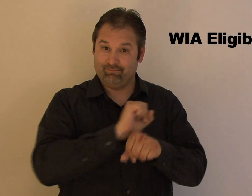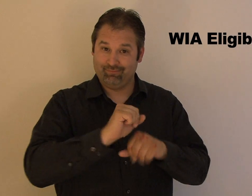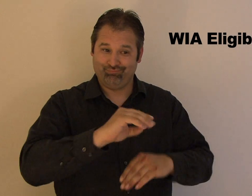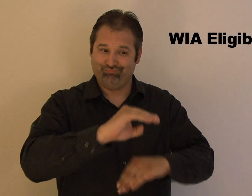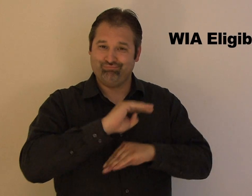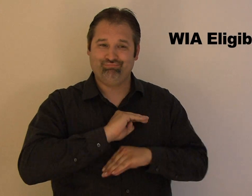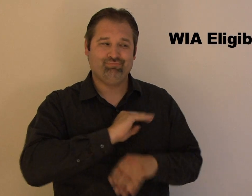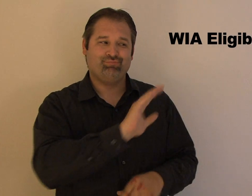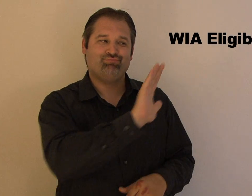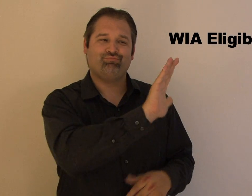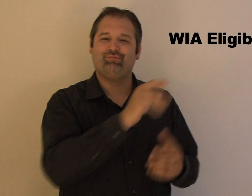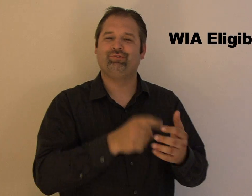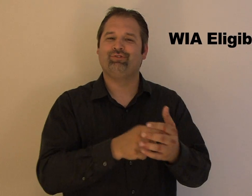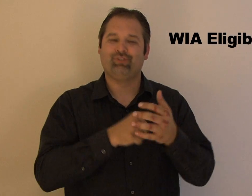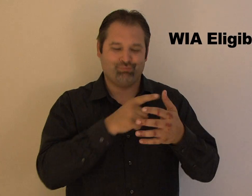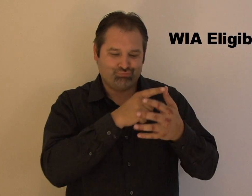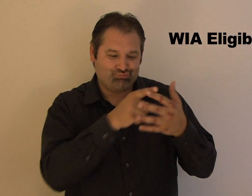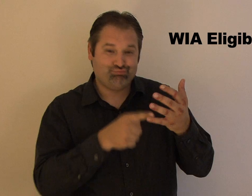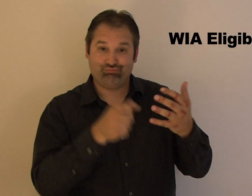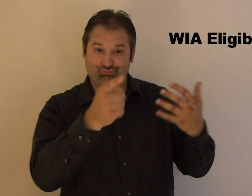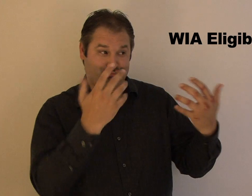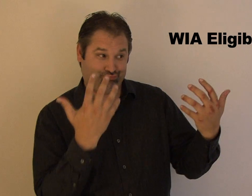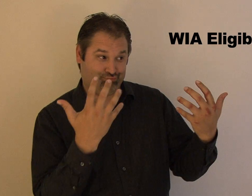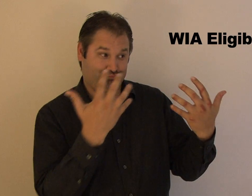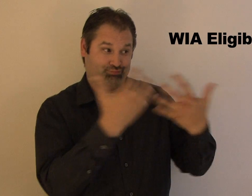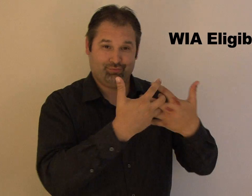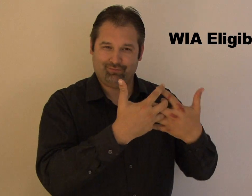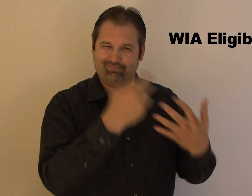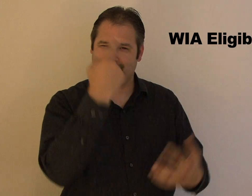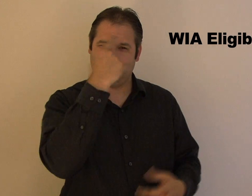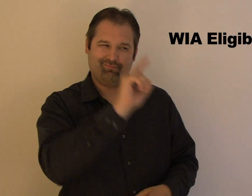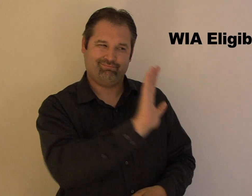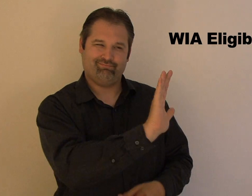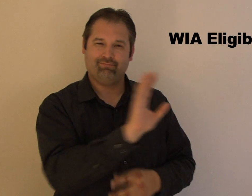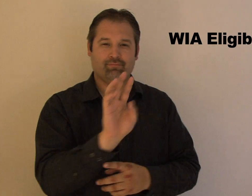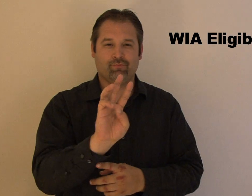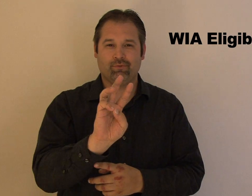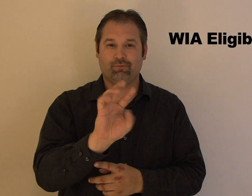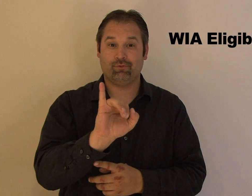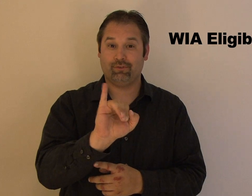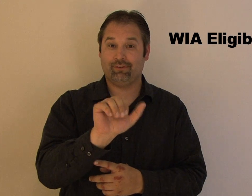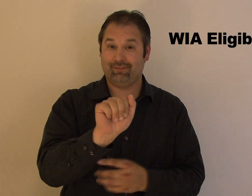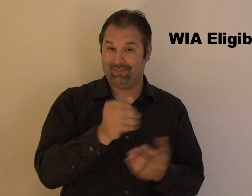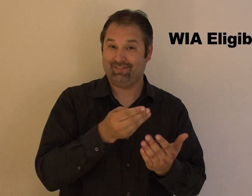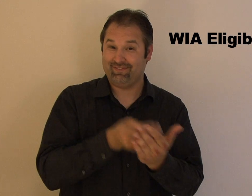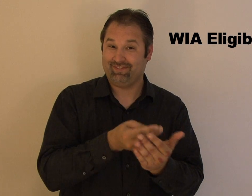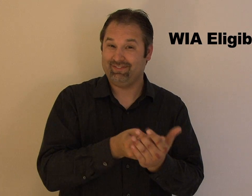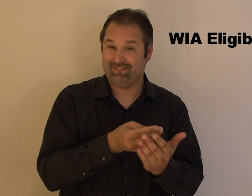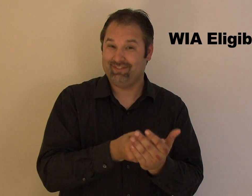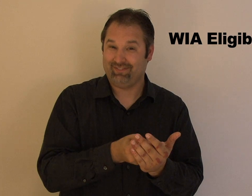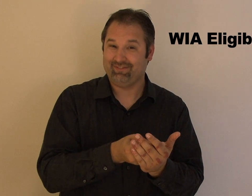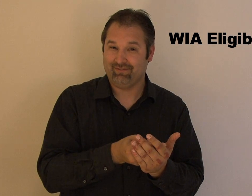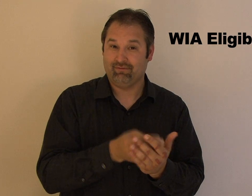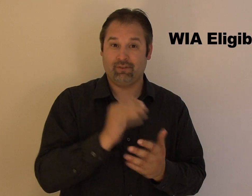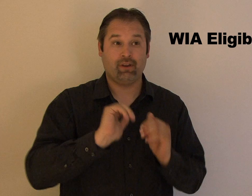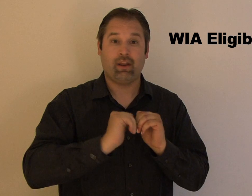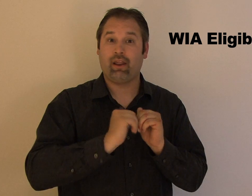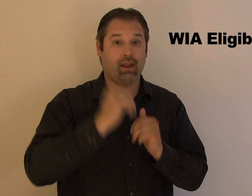First, you must meet eligibility requirements for WIA, including any one of the following three things.